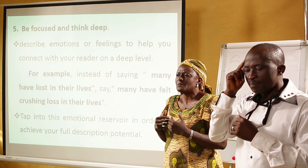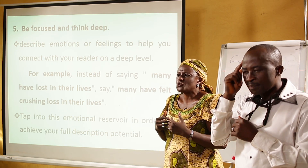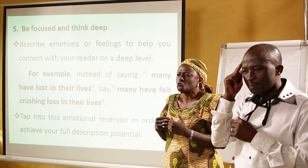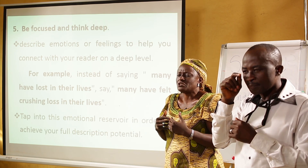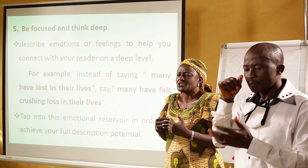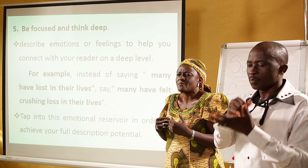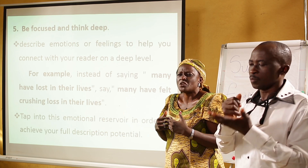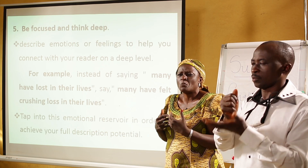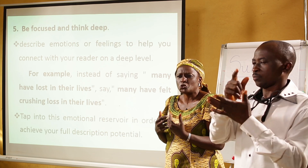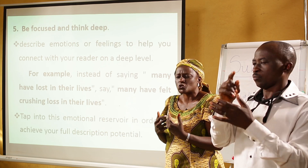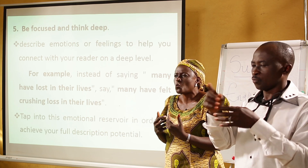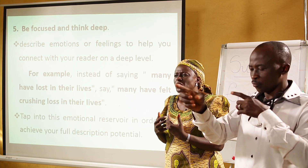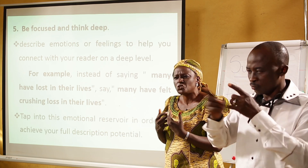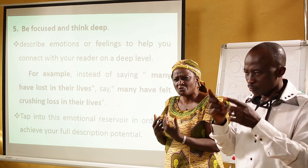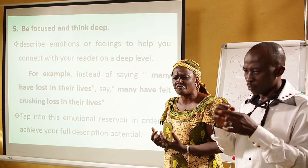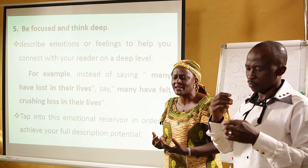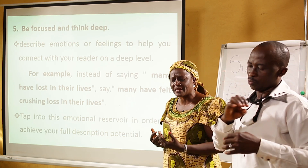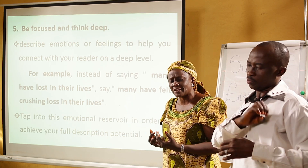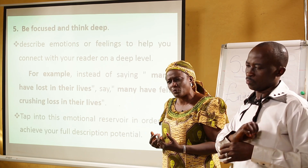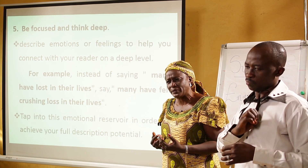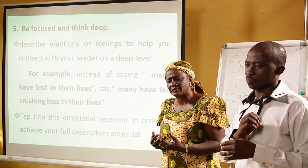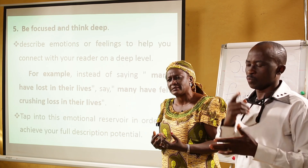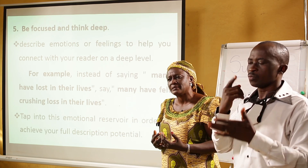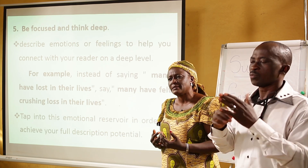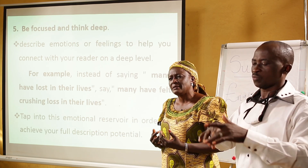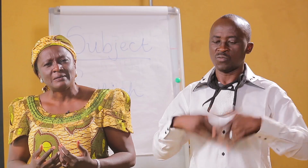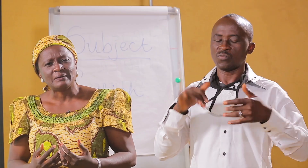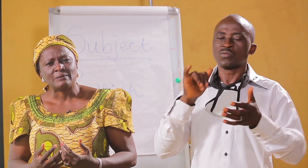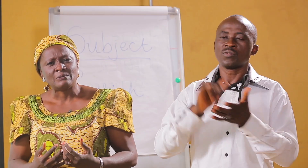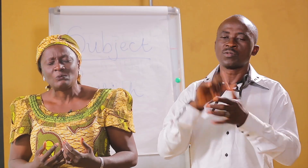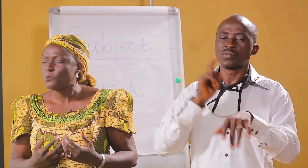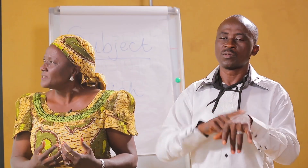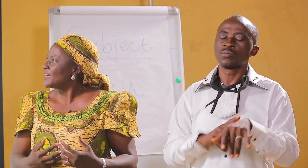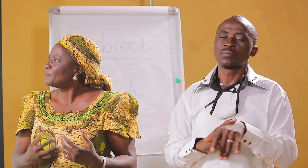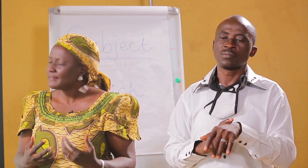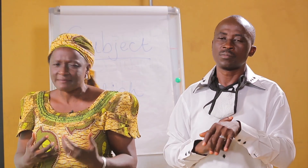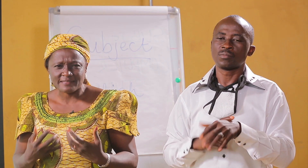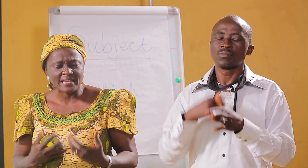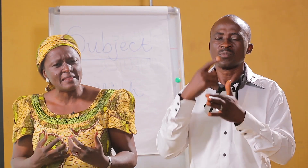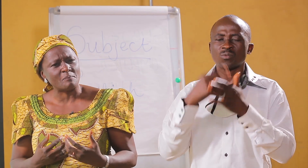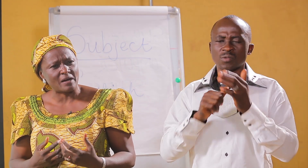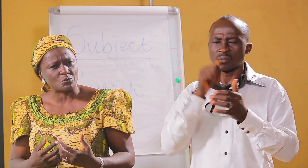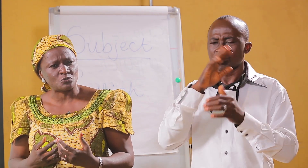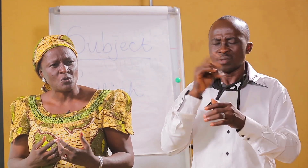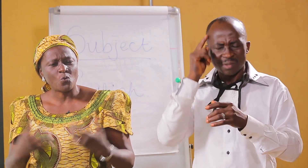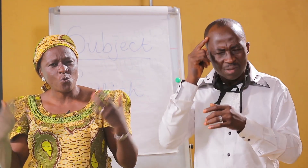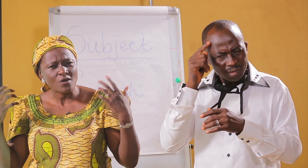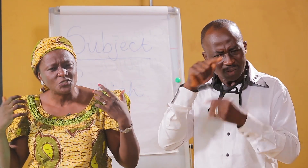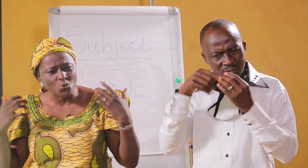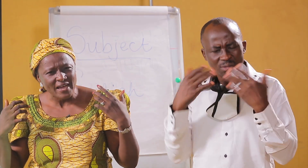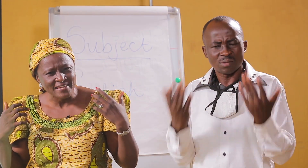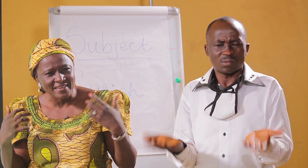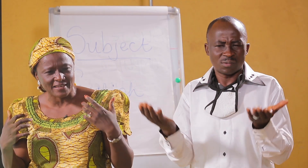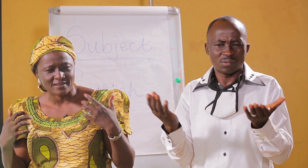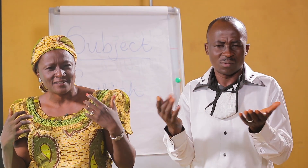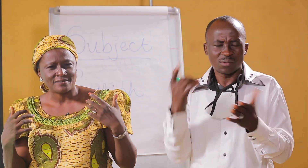it helps you describe the emotions. What do you feel at that point? What am I thinking about? What